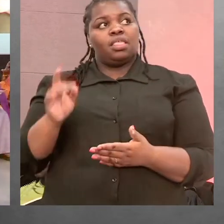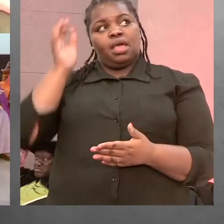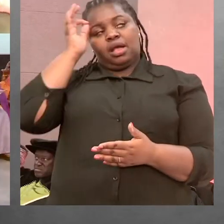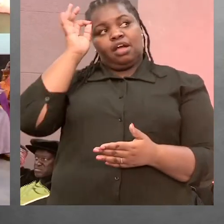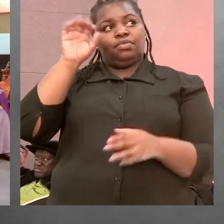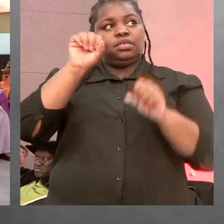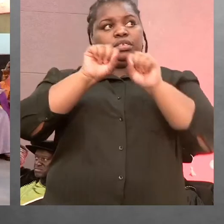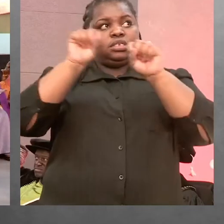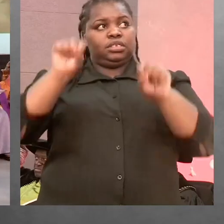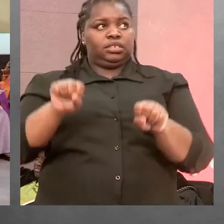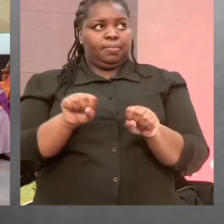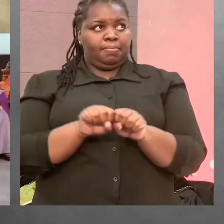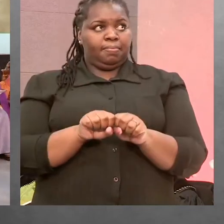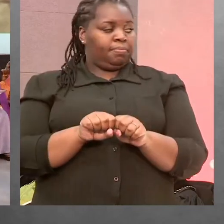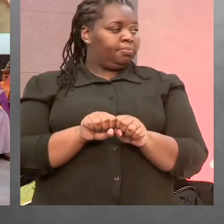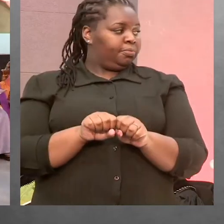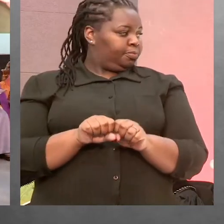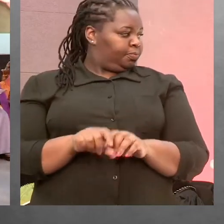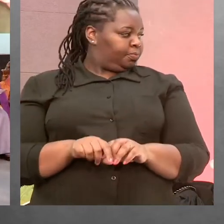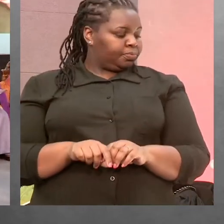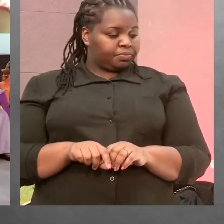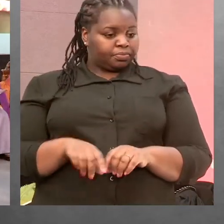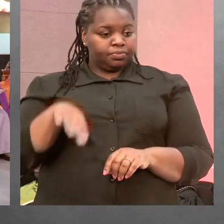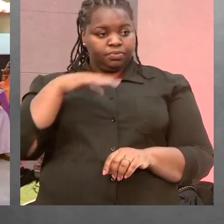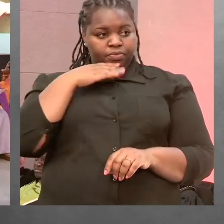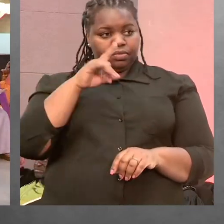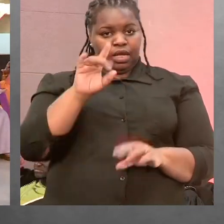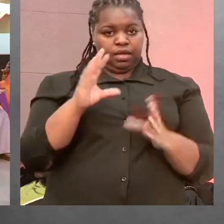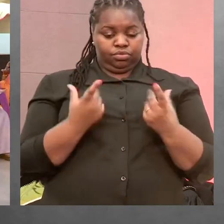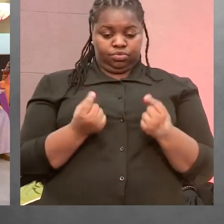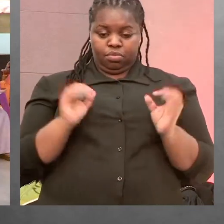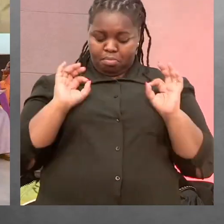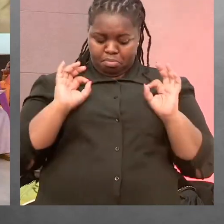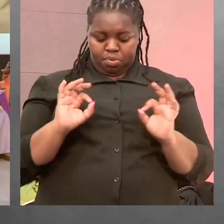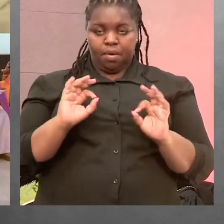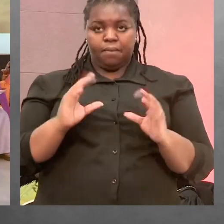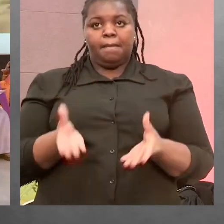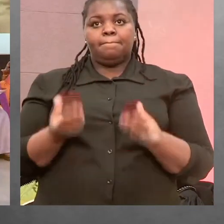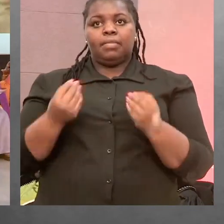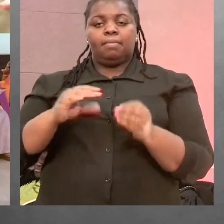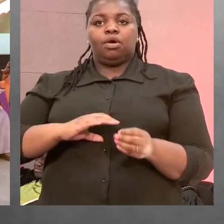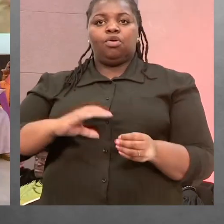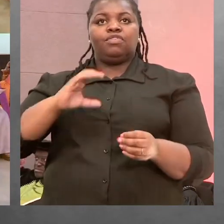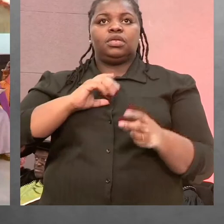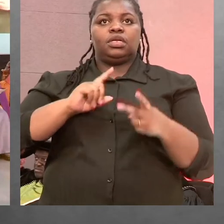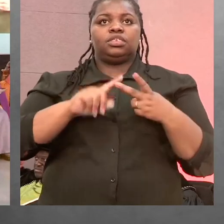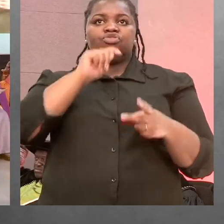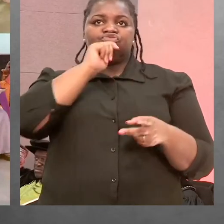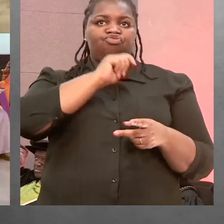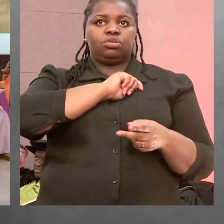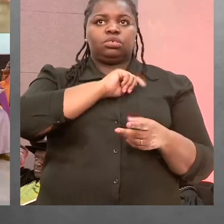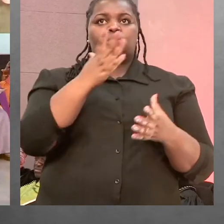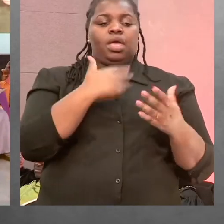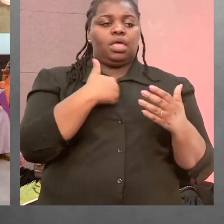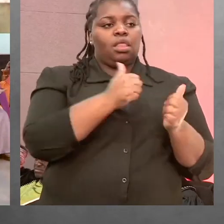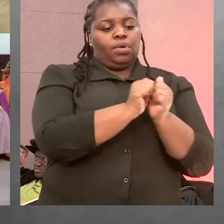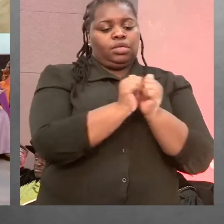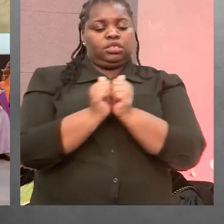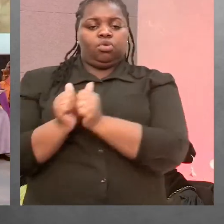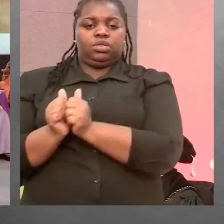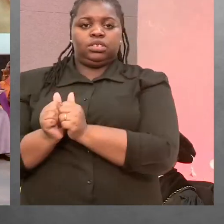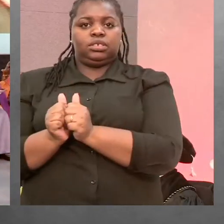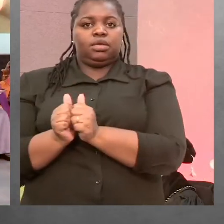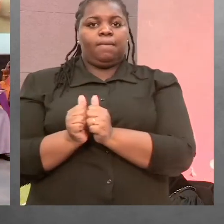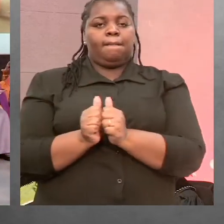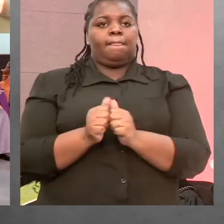system and leadership system are in place to inspire confidence and trust among our stakeholders.